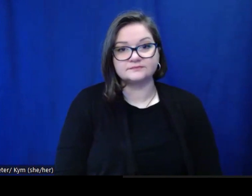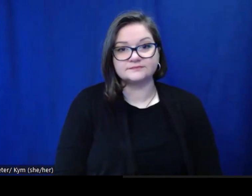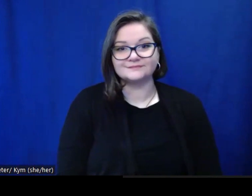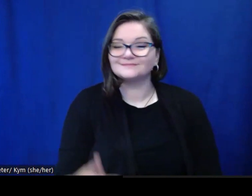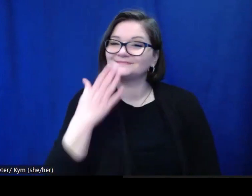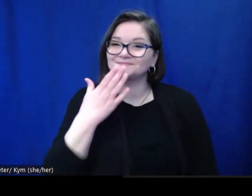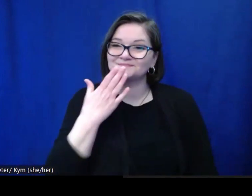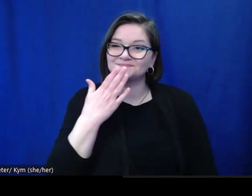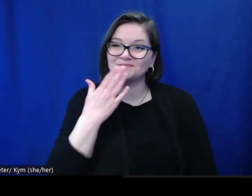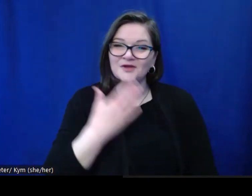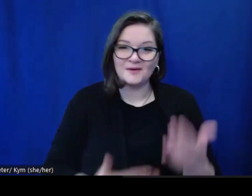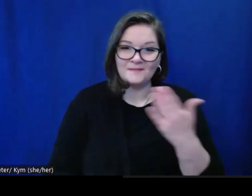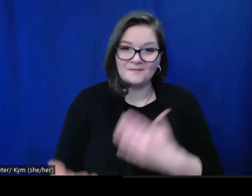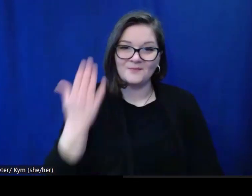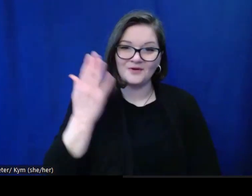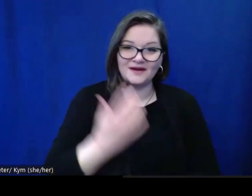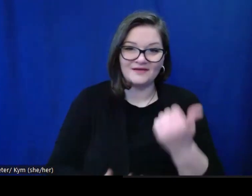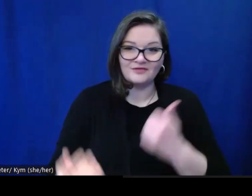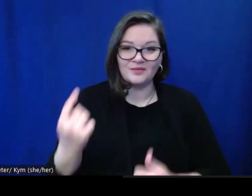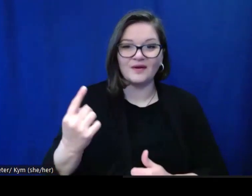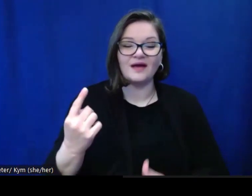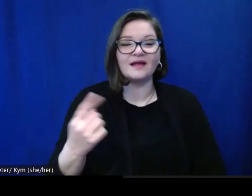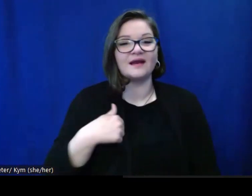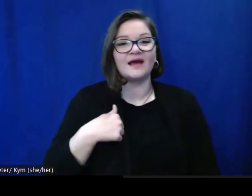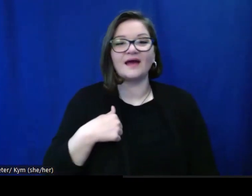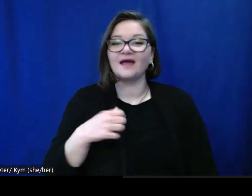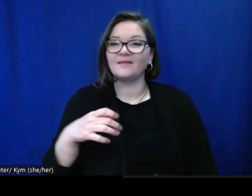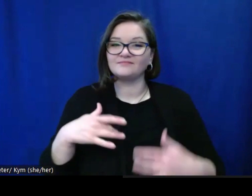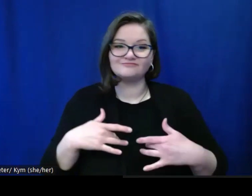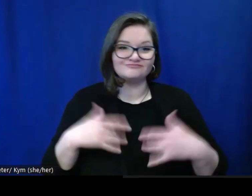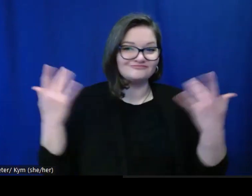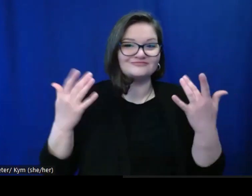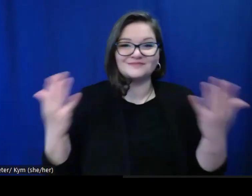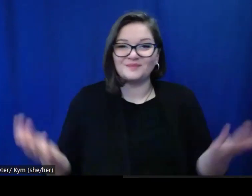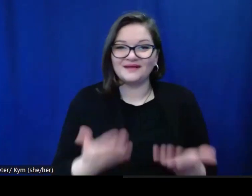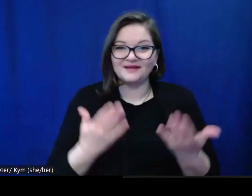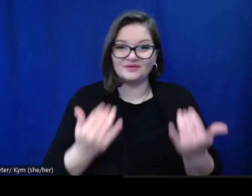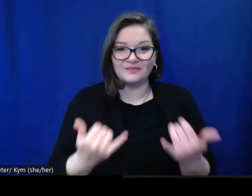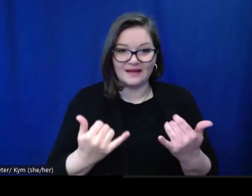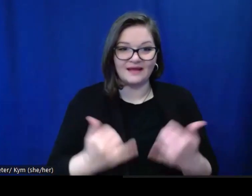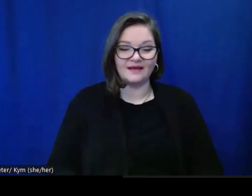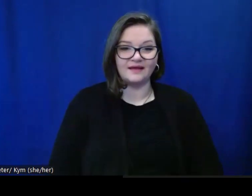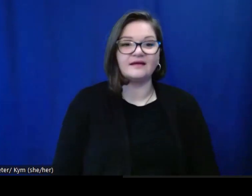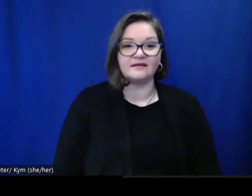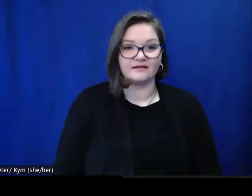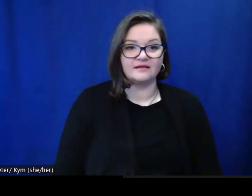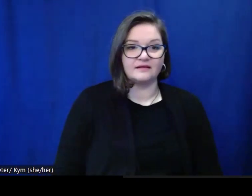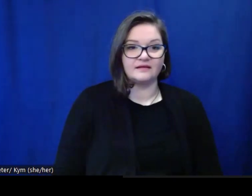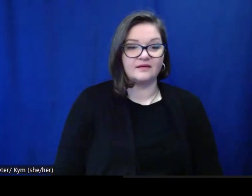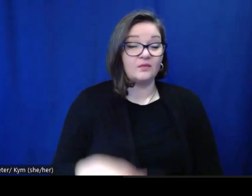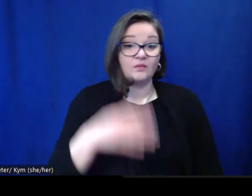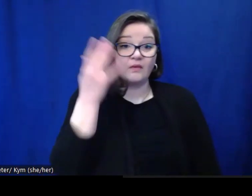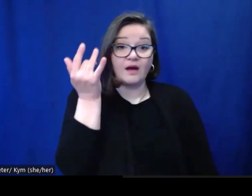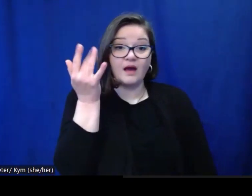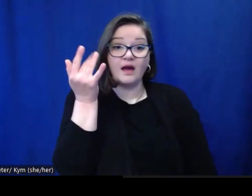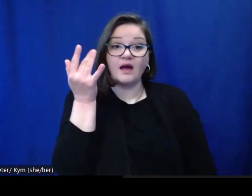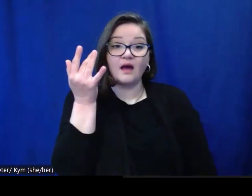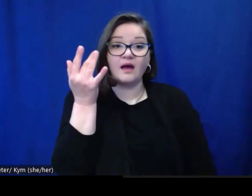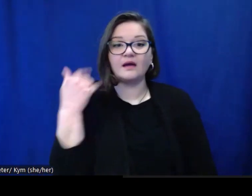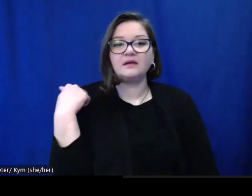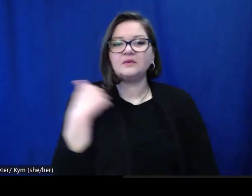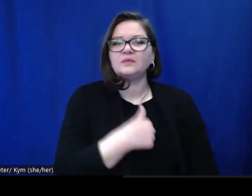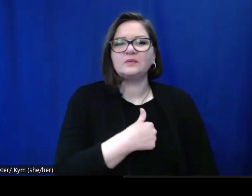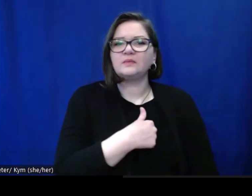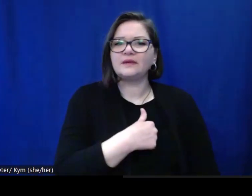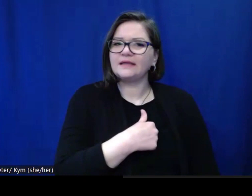Thank you, and good morning, everyone. I am so excited to be here, mainly because we don't talk enough